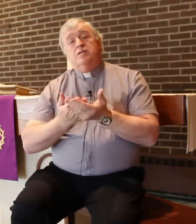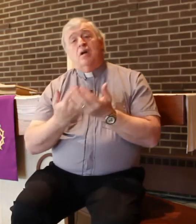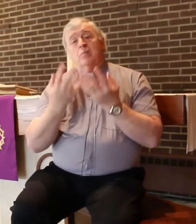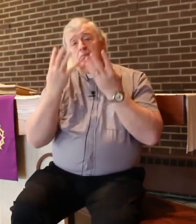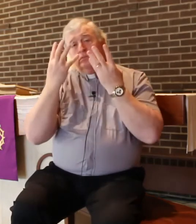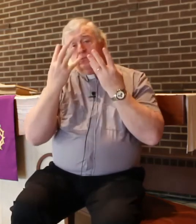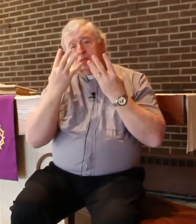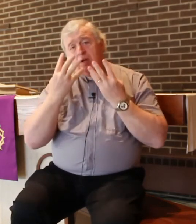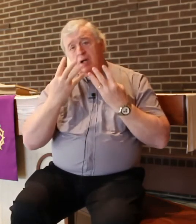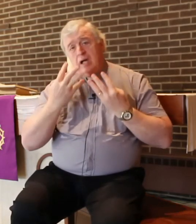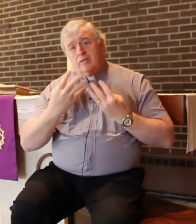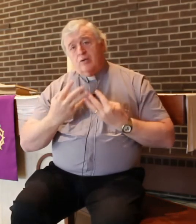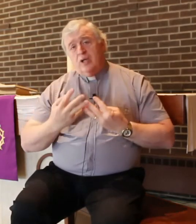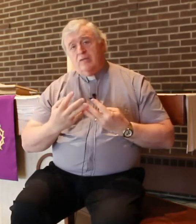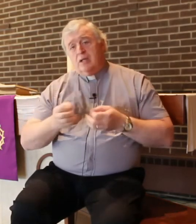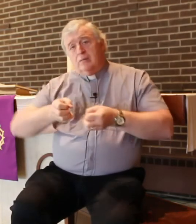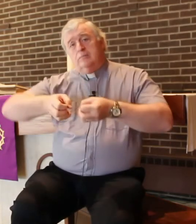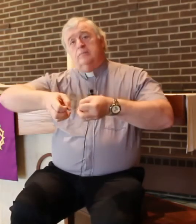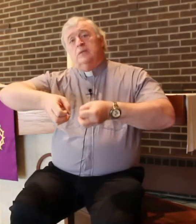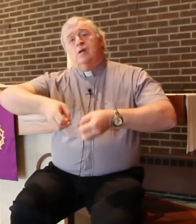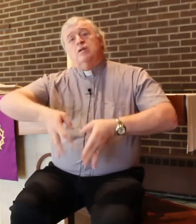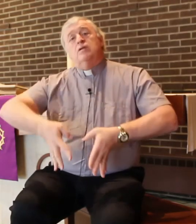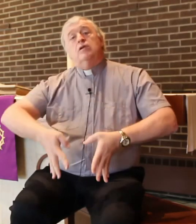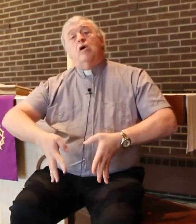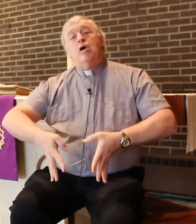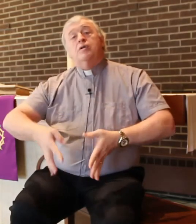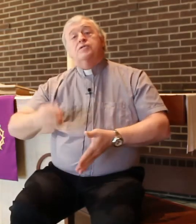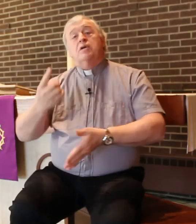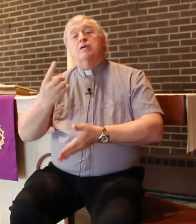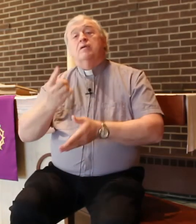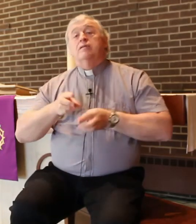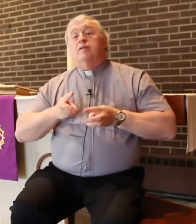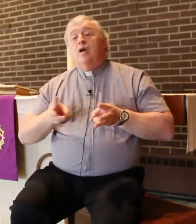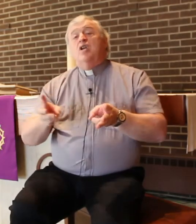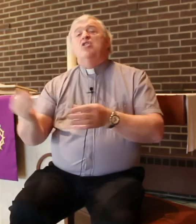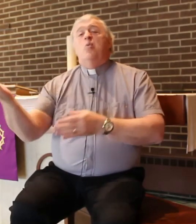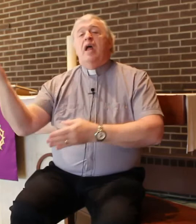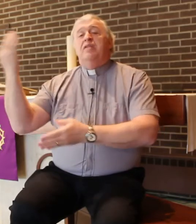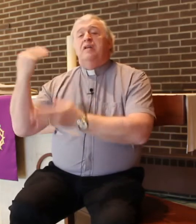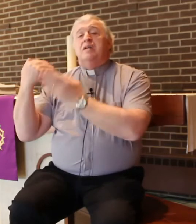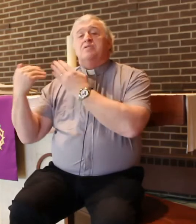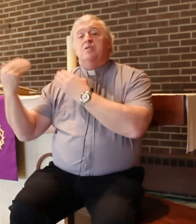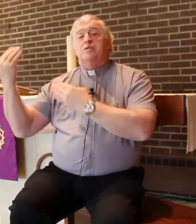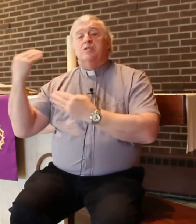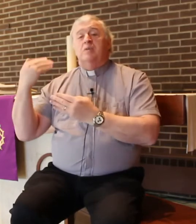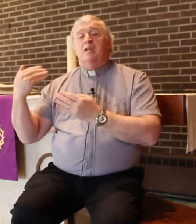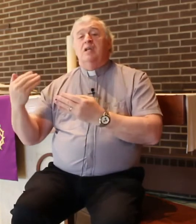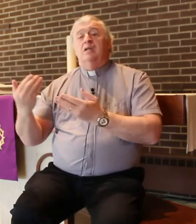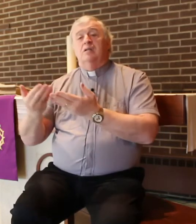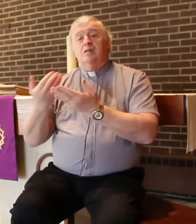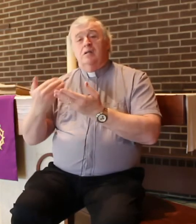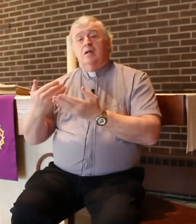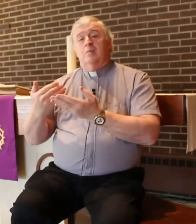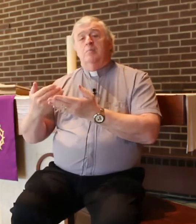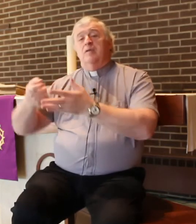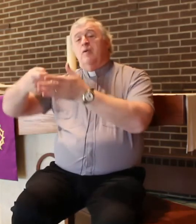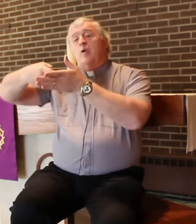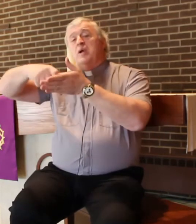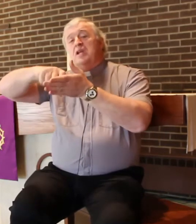Some are kind of grieving the loss of the way things used to be before we needed